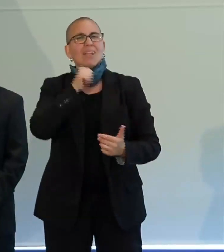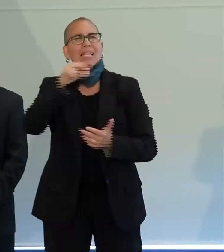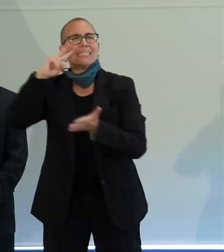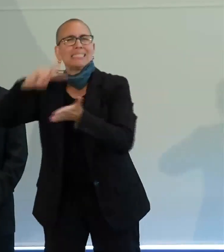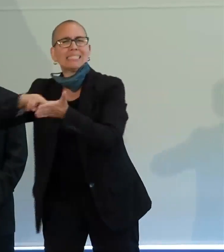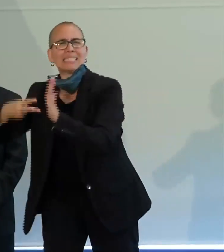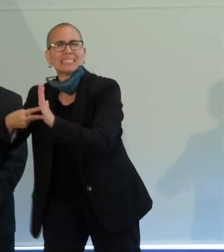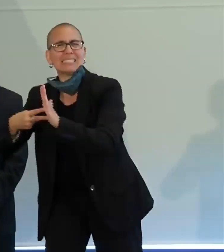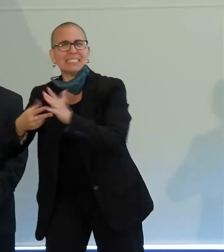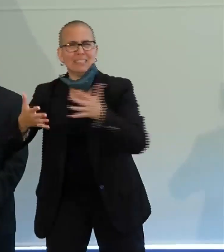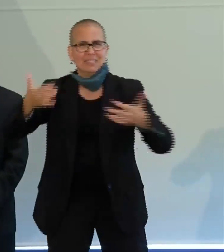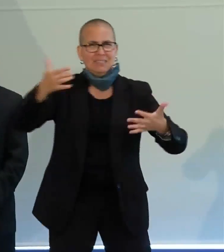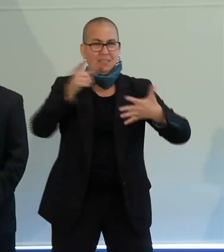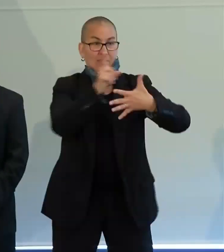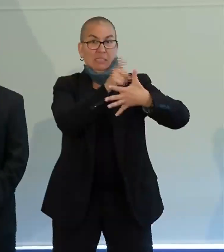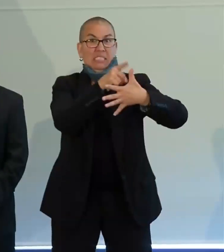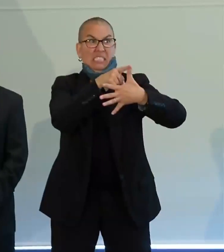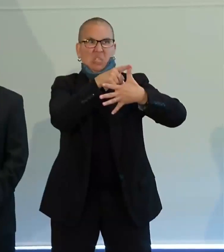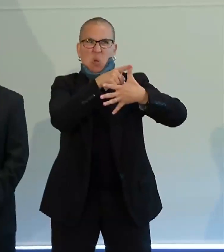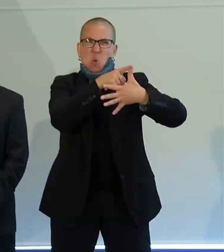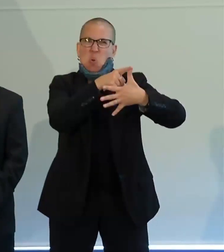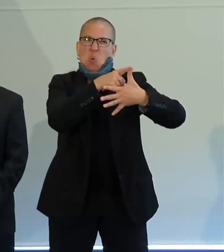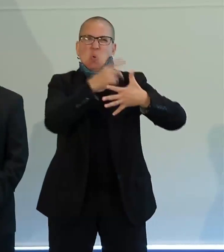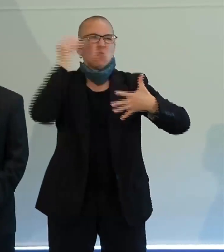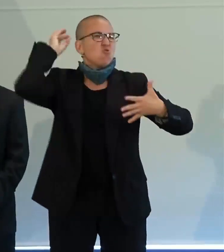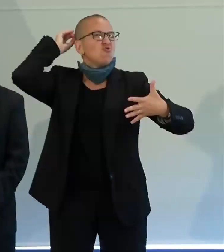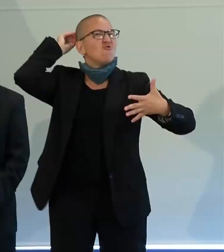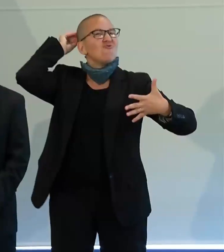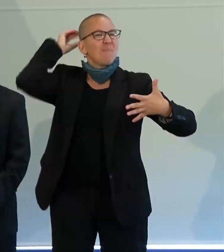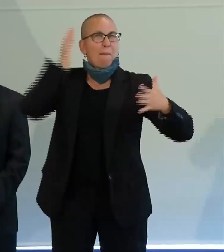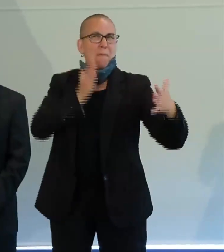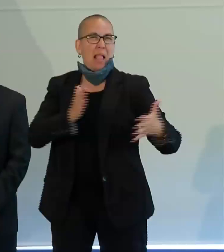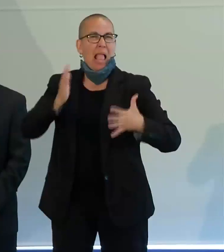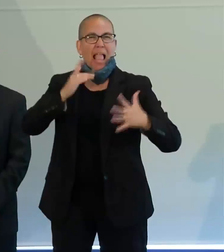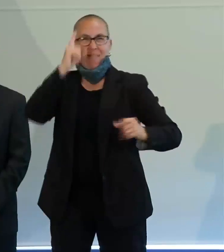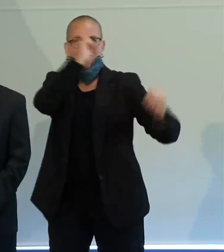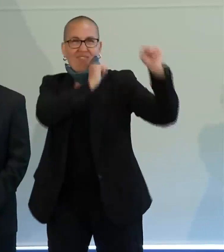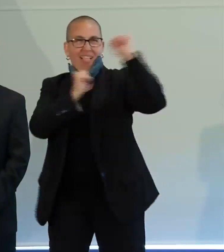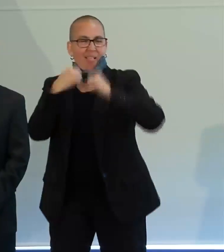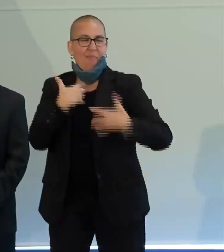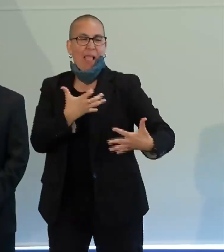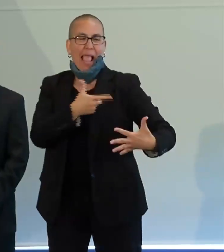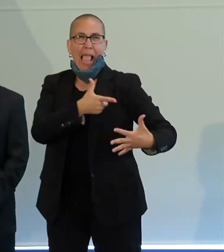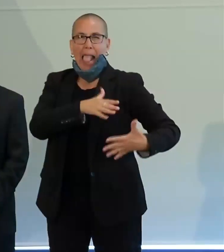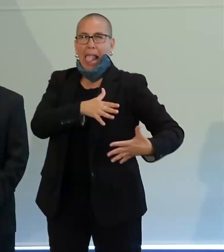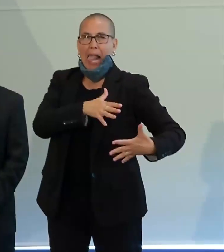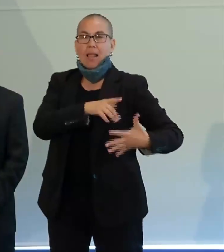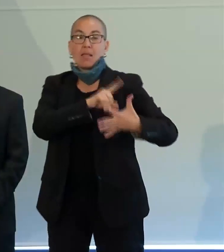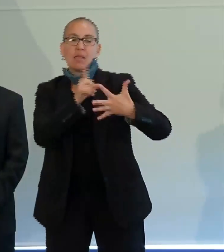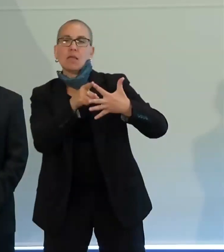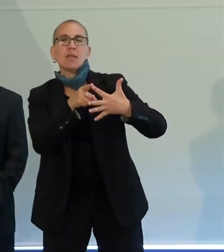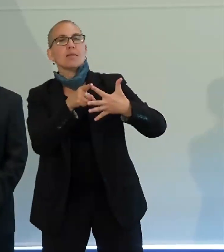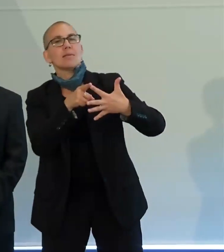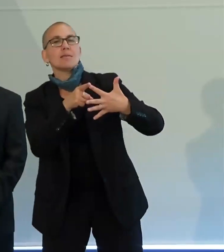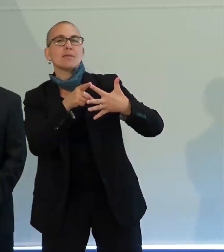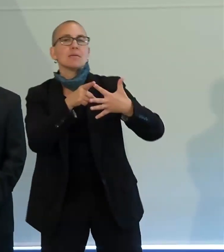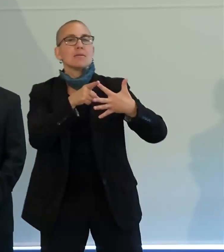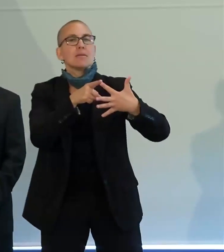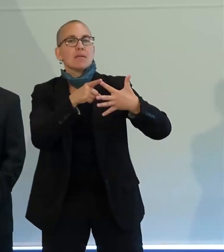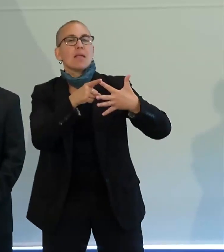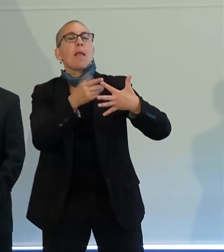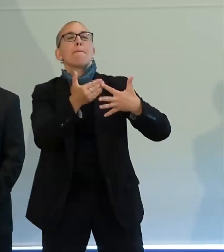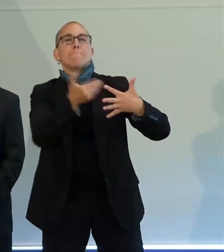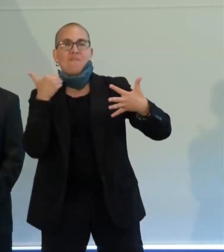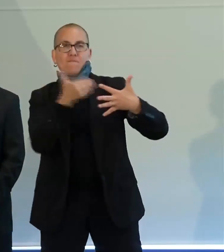second-degree intentional murder, please? Well, according to Minnesota law, you have to have premeditation and deliberation to